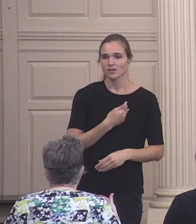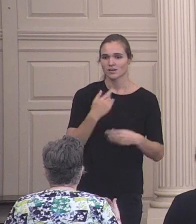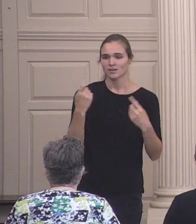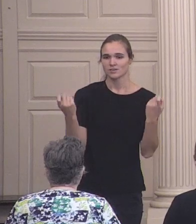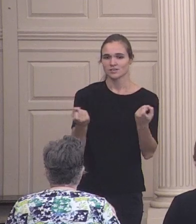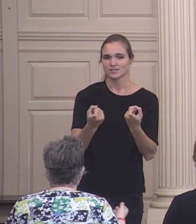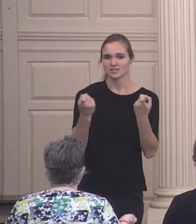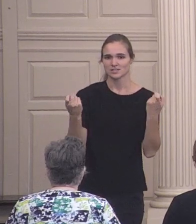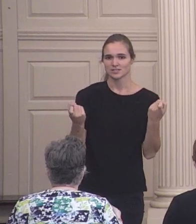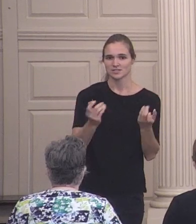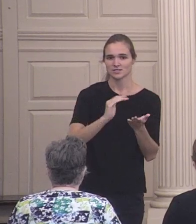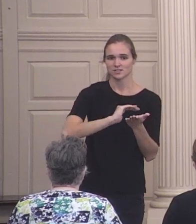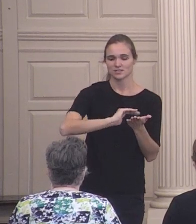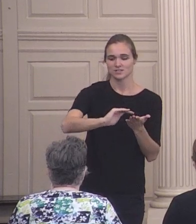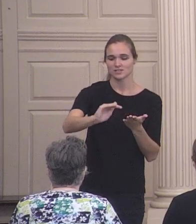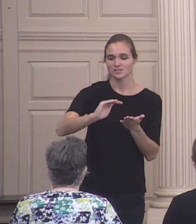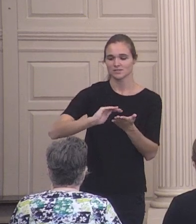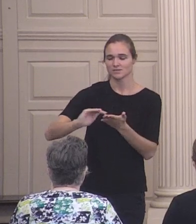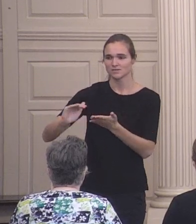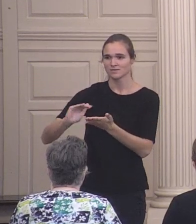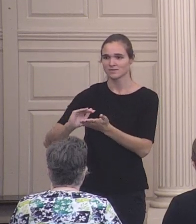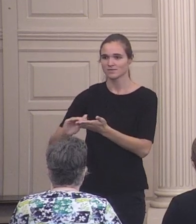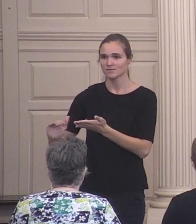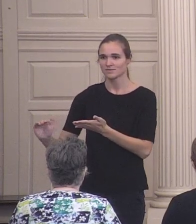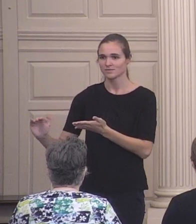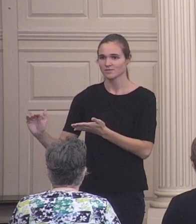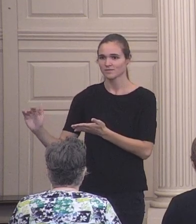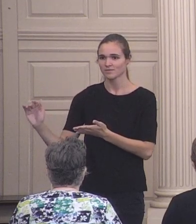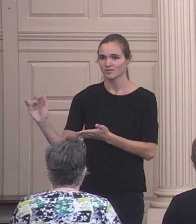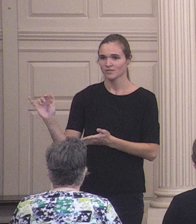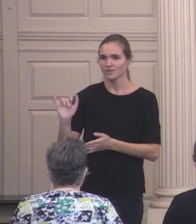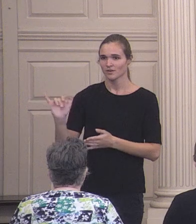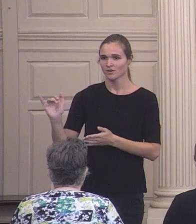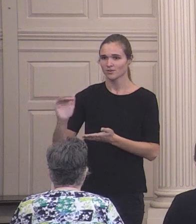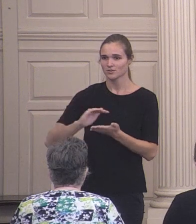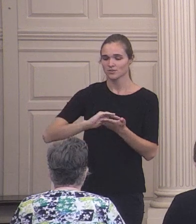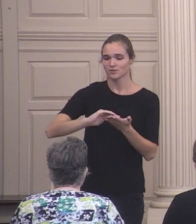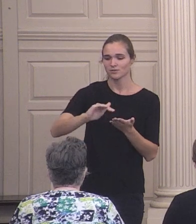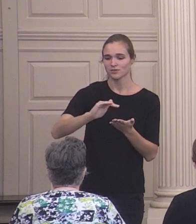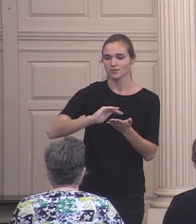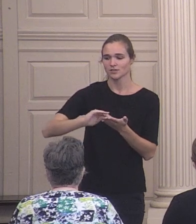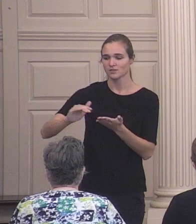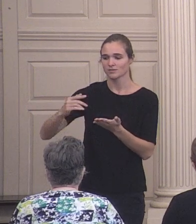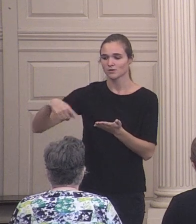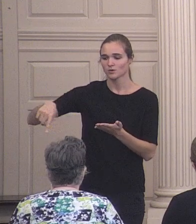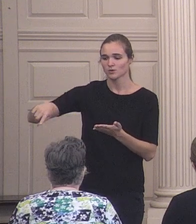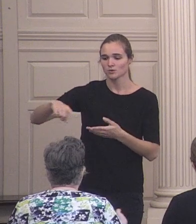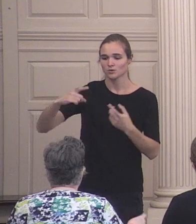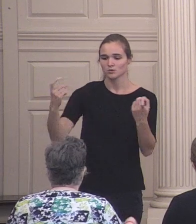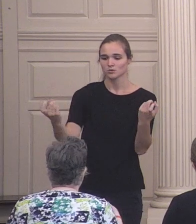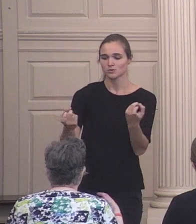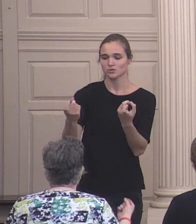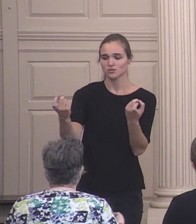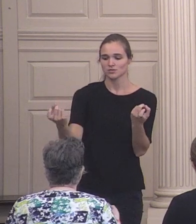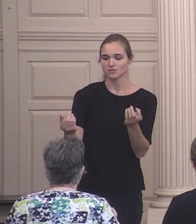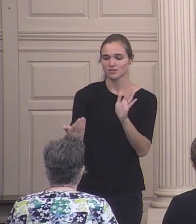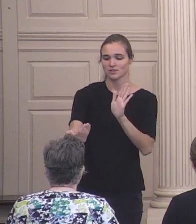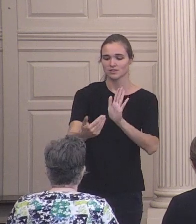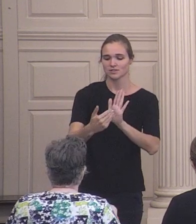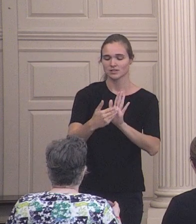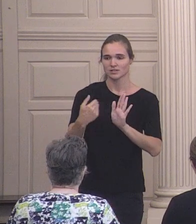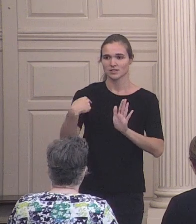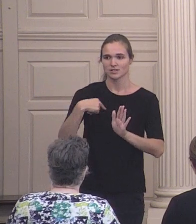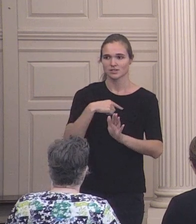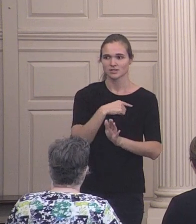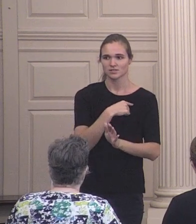and forgive us our trespasses, as we forgive those who